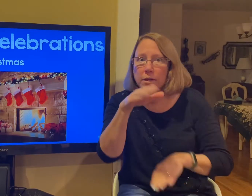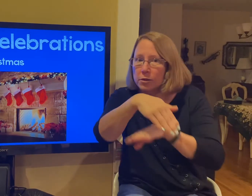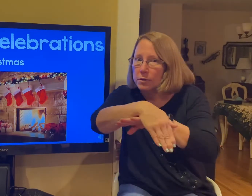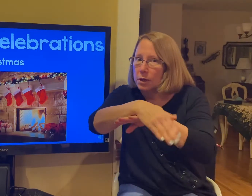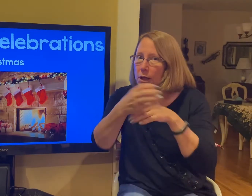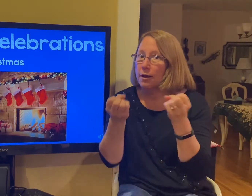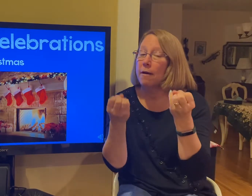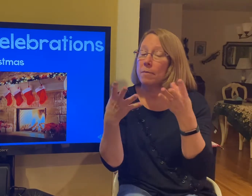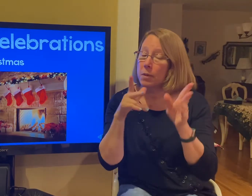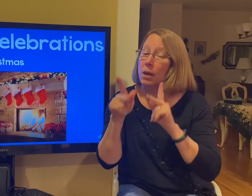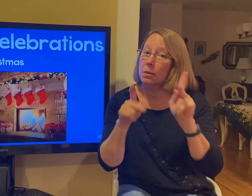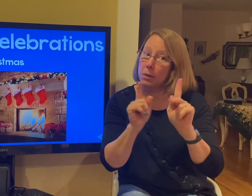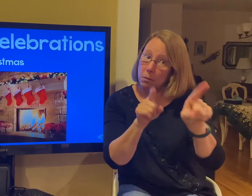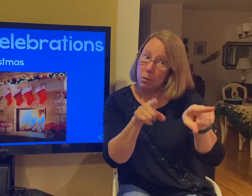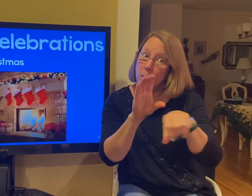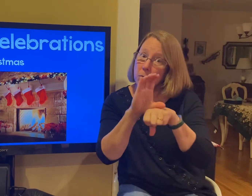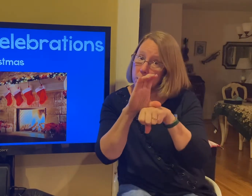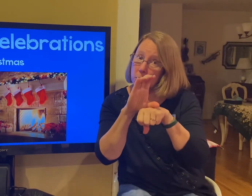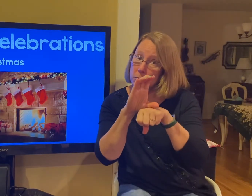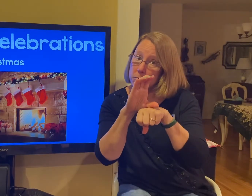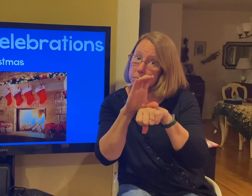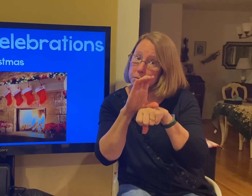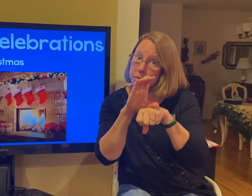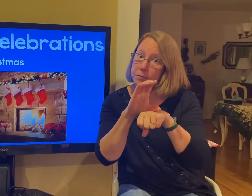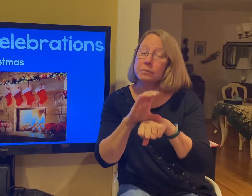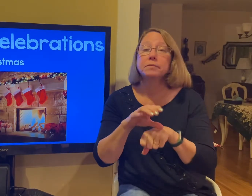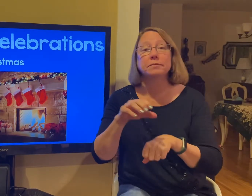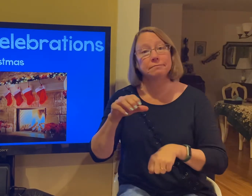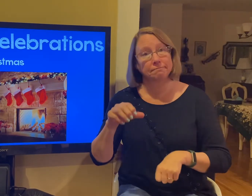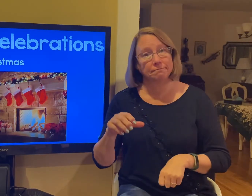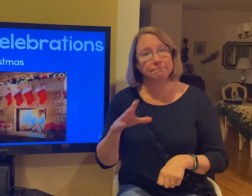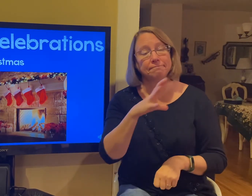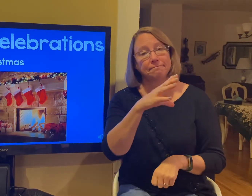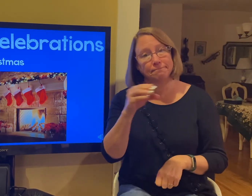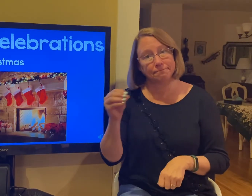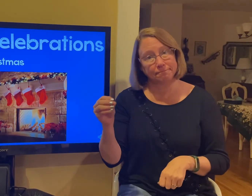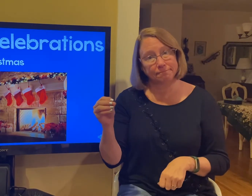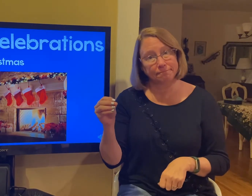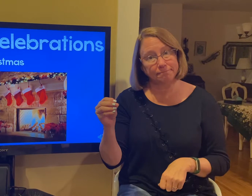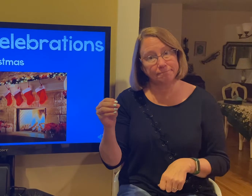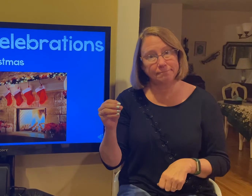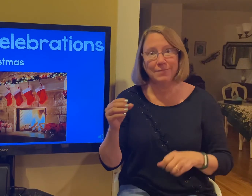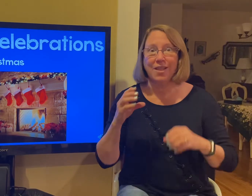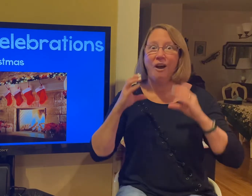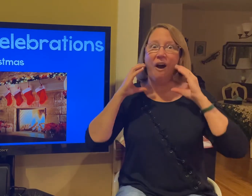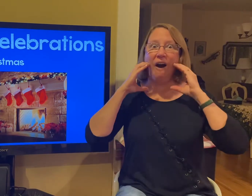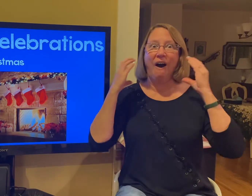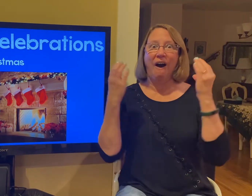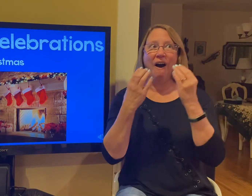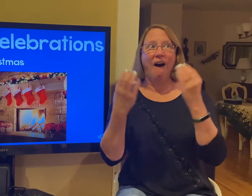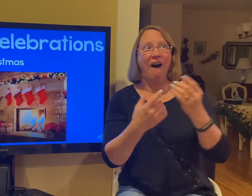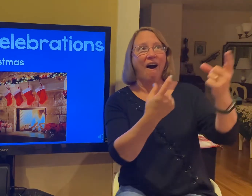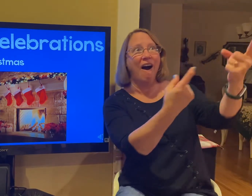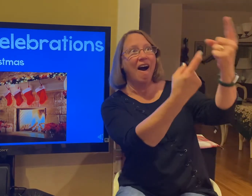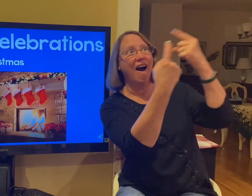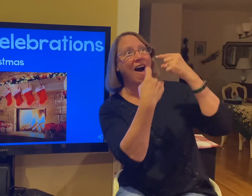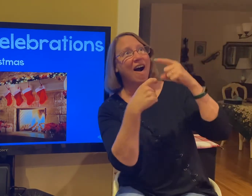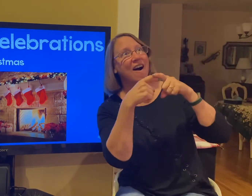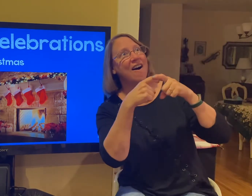to church. Also on Christmas Eve, Santa comes from the North Pole in a sleigh to